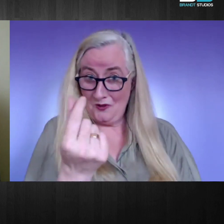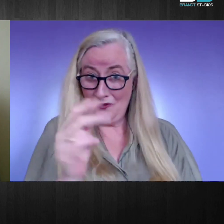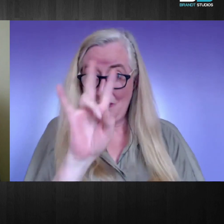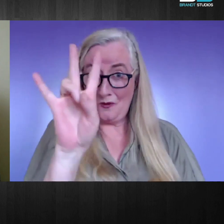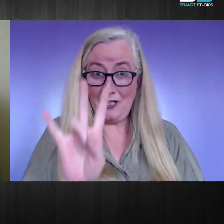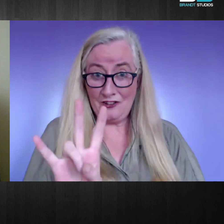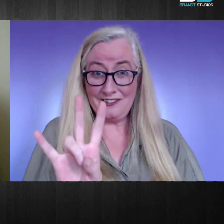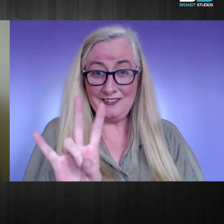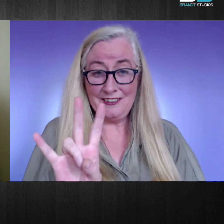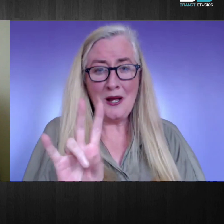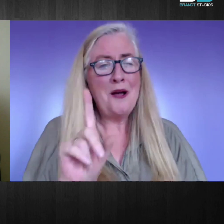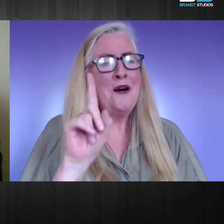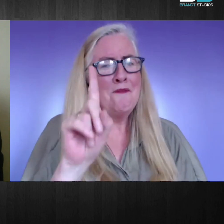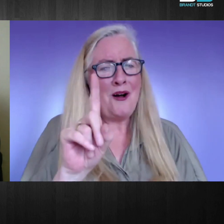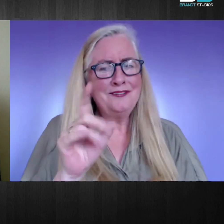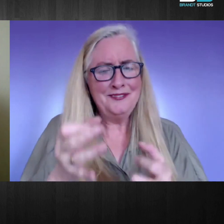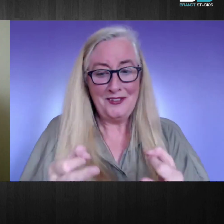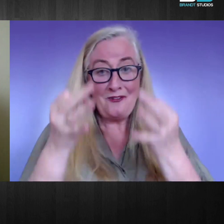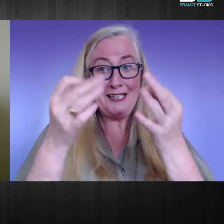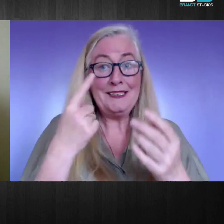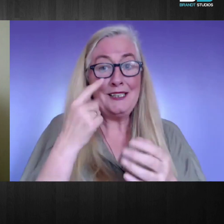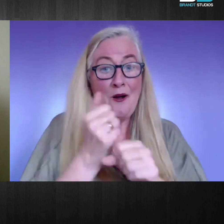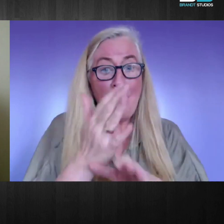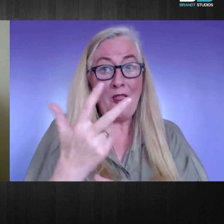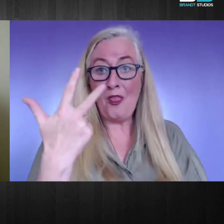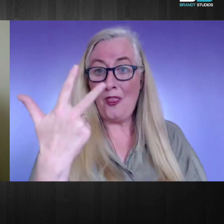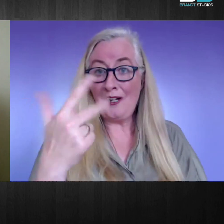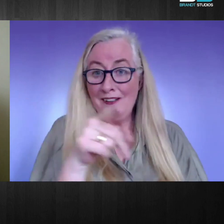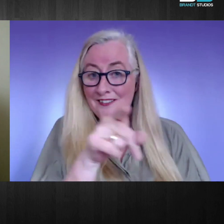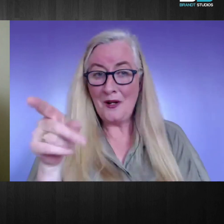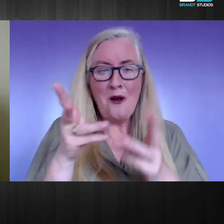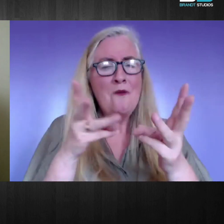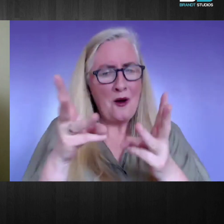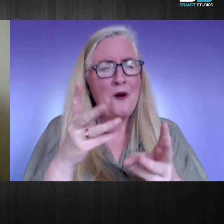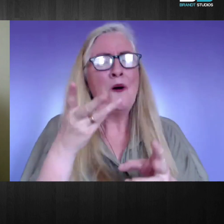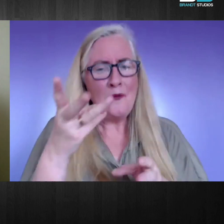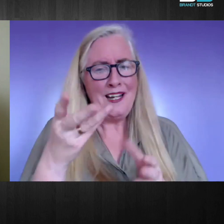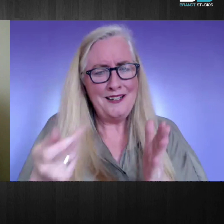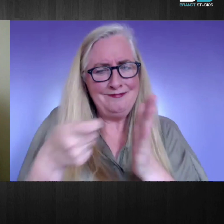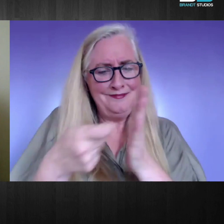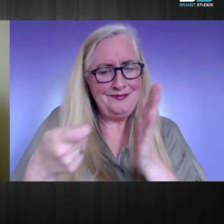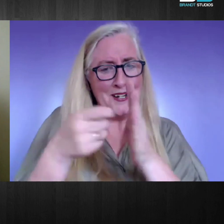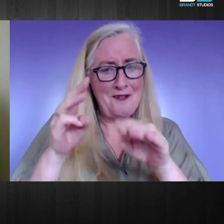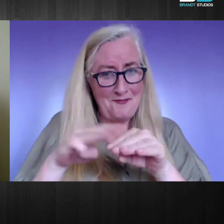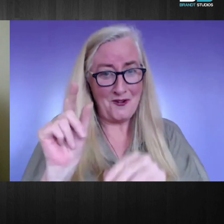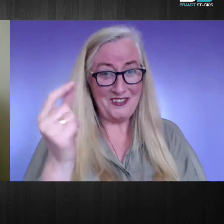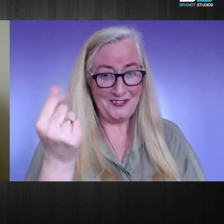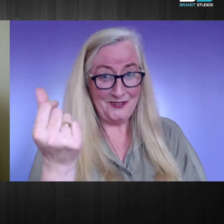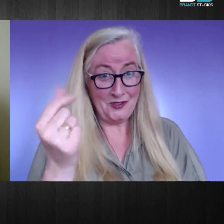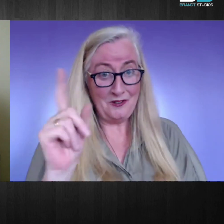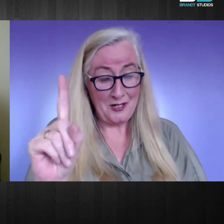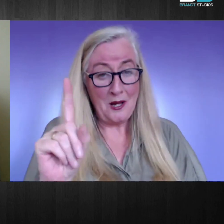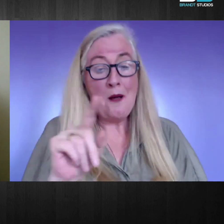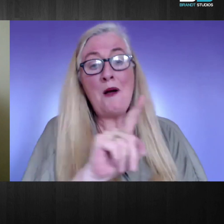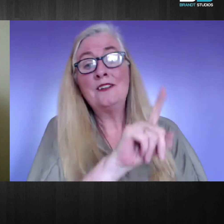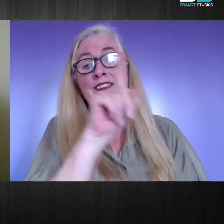three of you. And like I said, we'll talk more in a second here. The last member of our panel here, we can